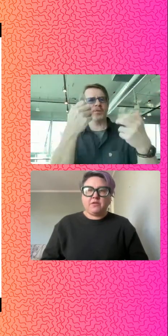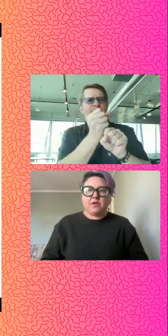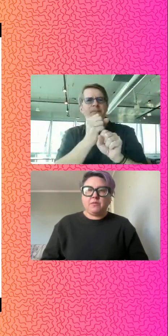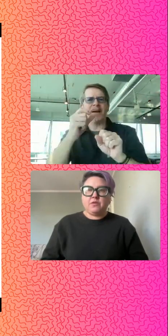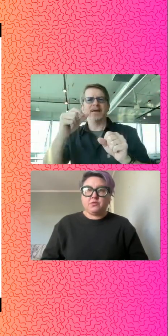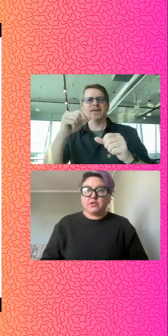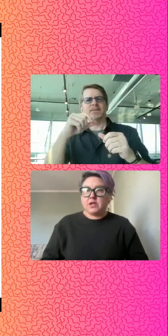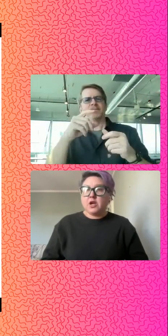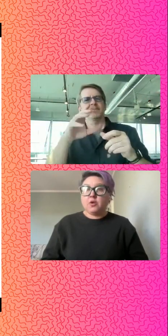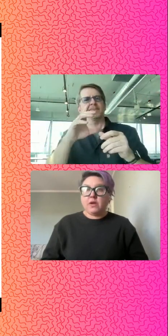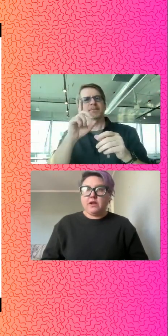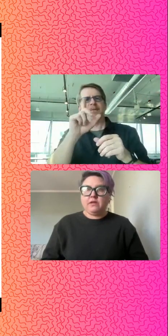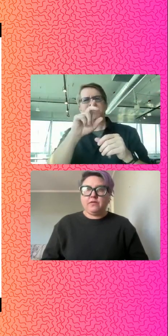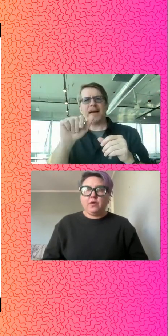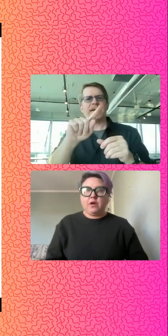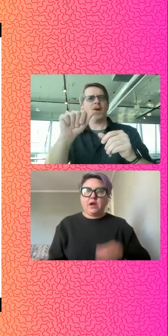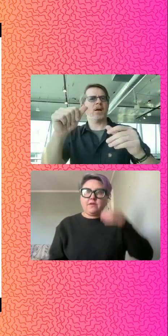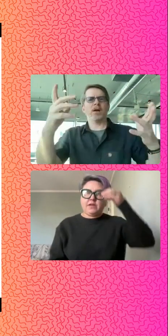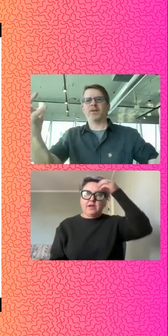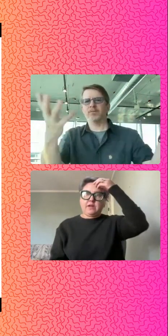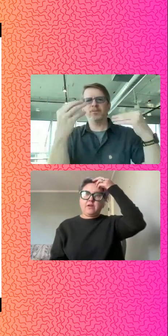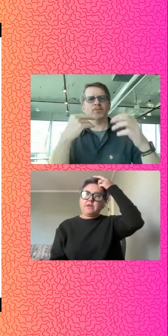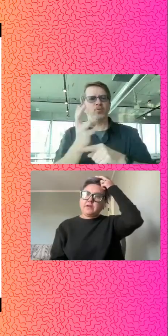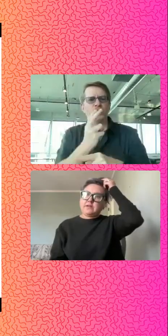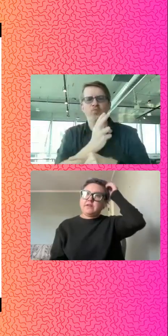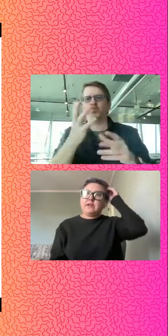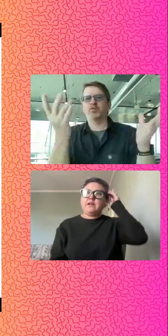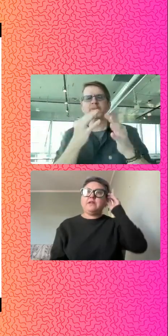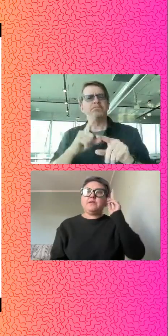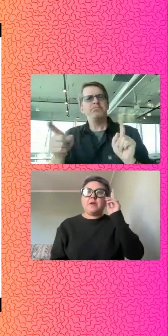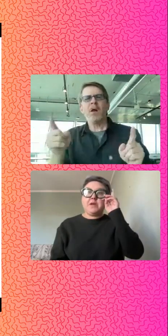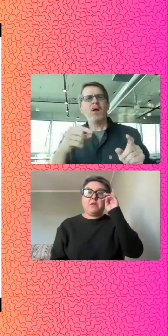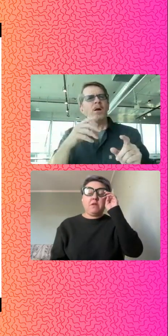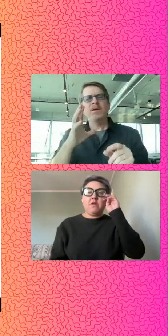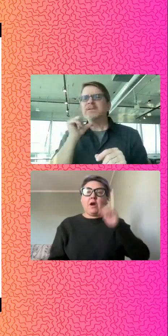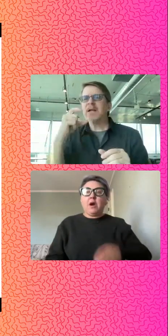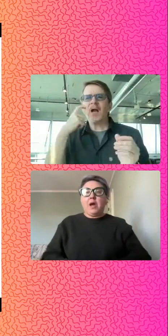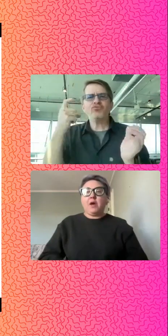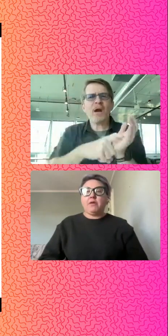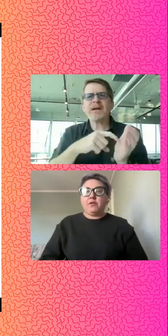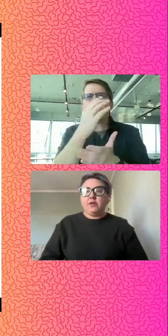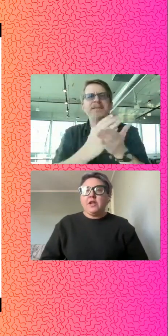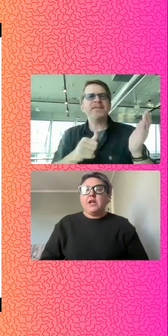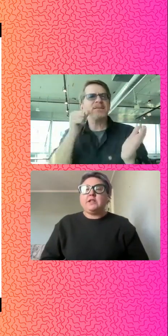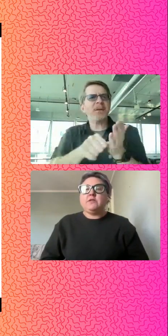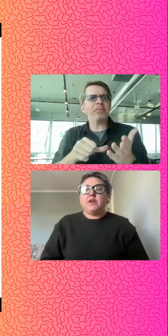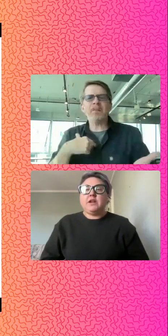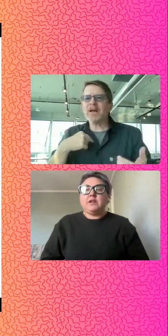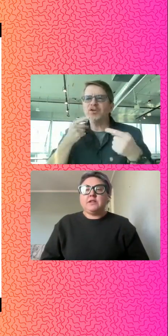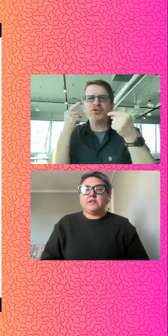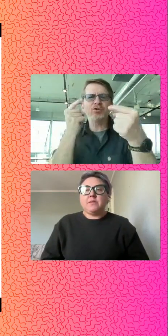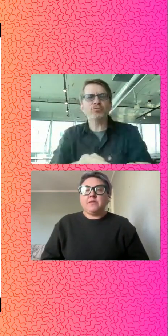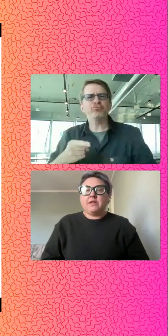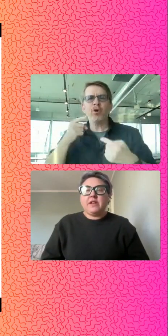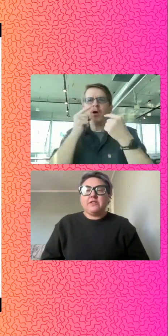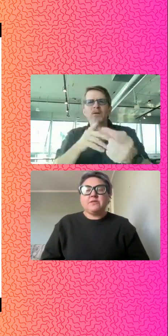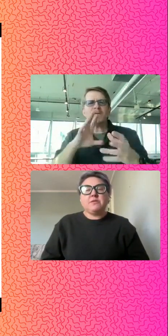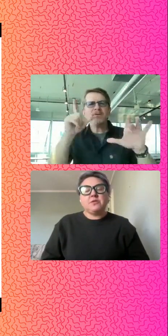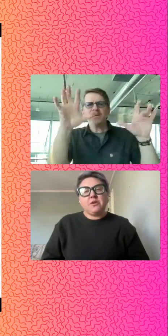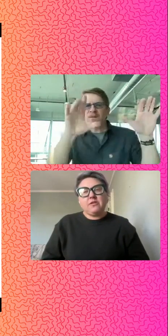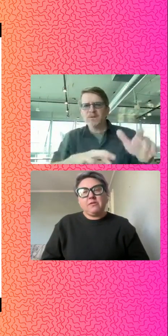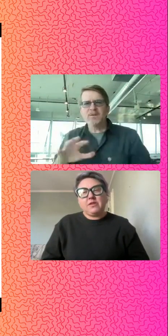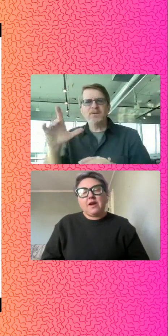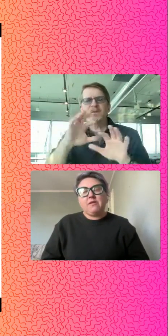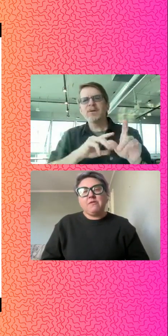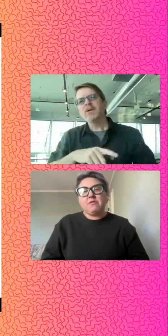pulling in the models from, which was great for having that context and the data that was coming in. However, it didn't recognize some of the letters, and